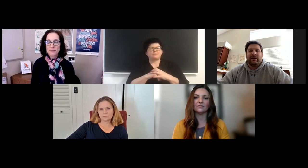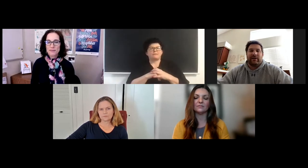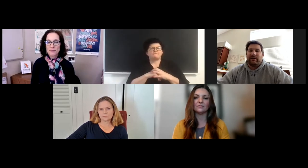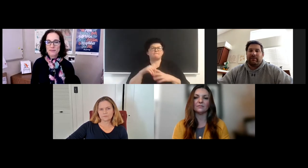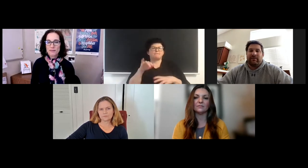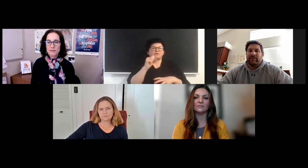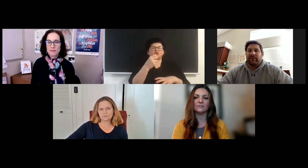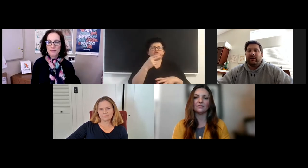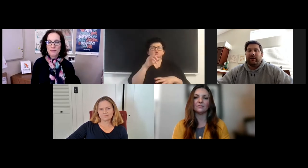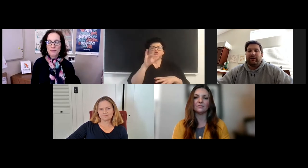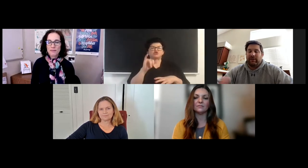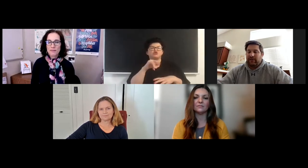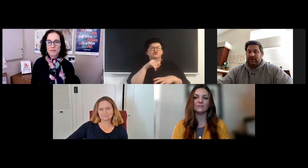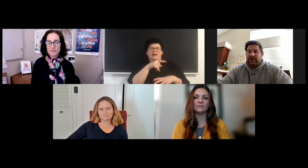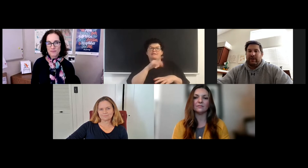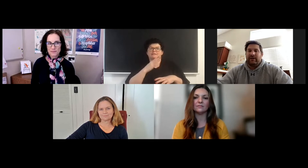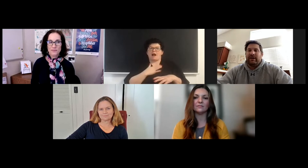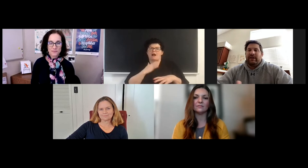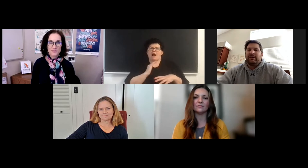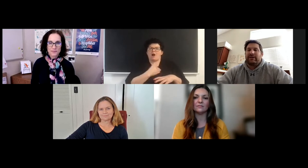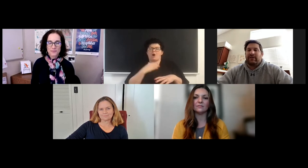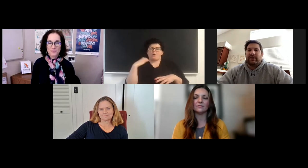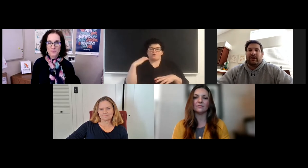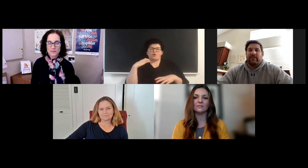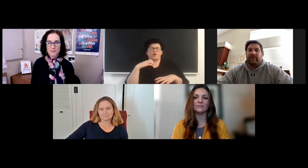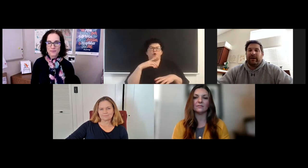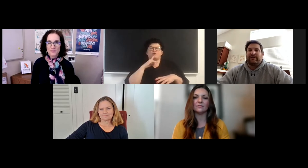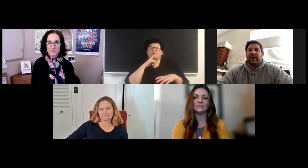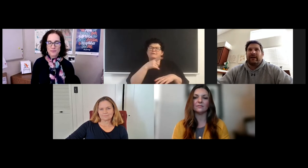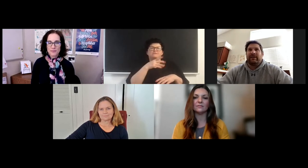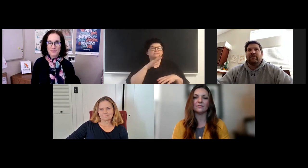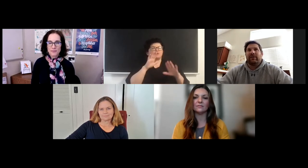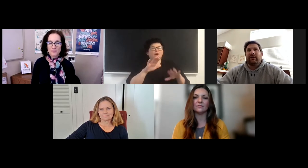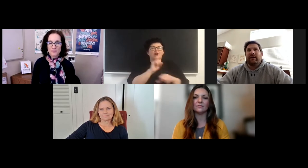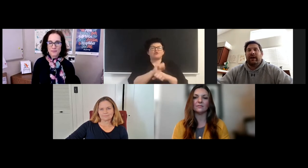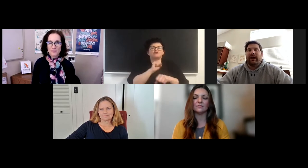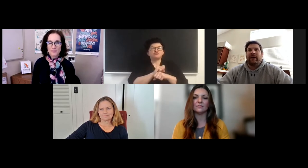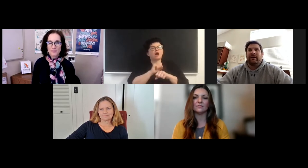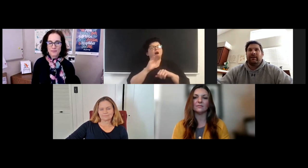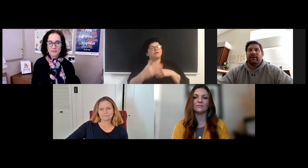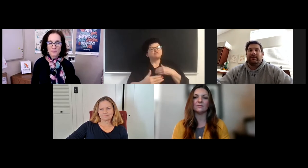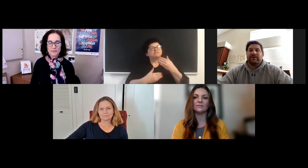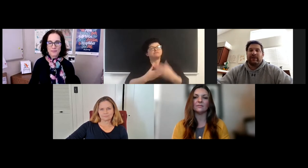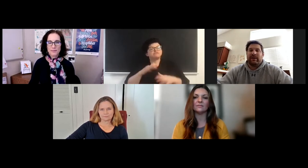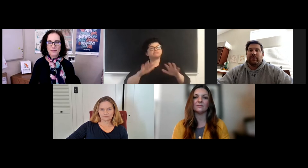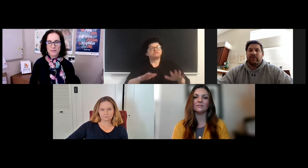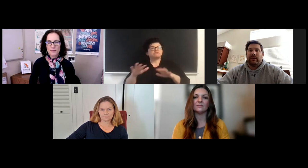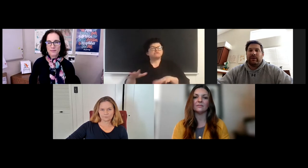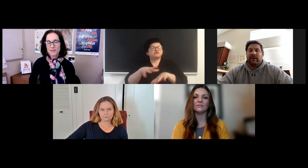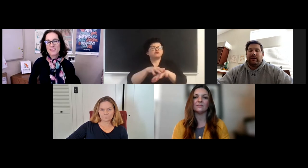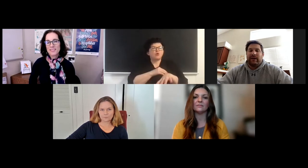like Shelley is our coach and just does a great job of like taking things slowly. And especially like